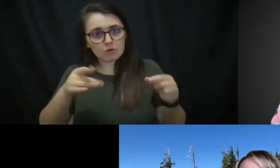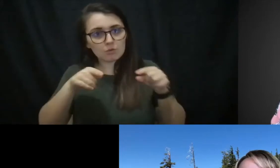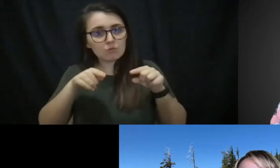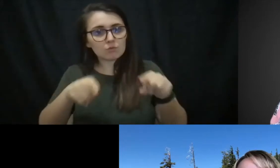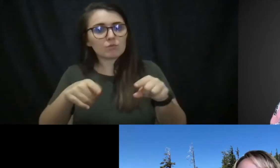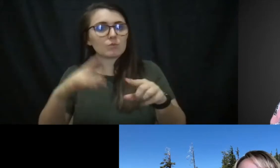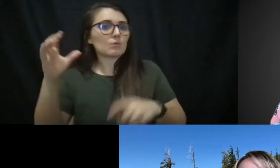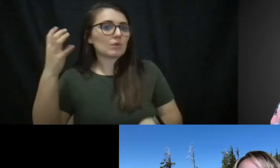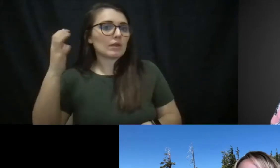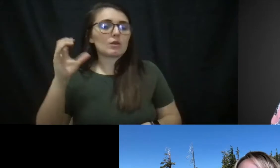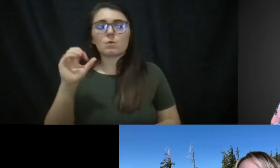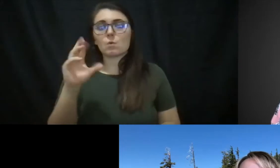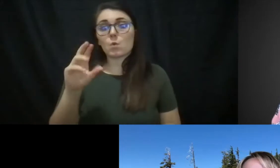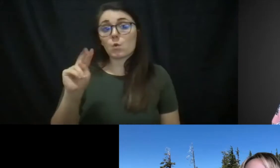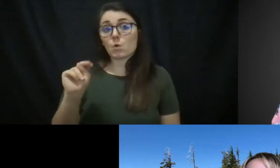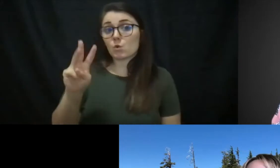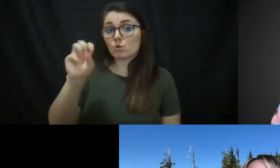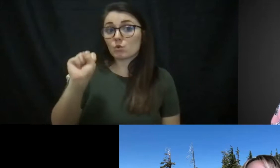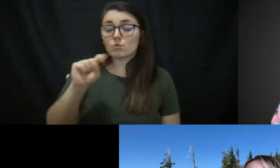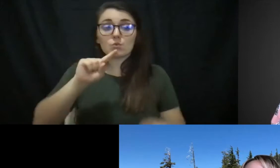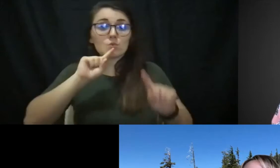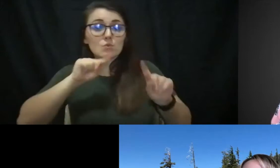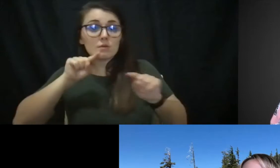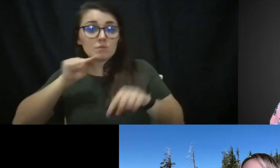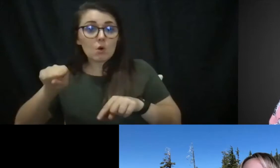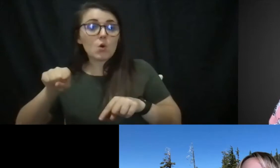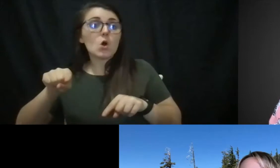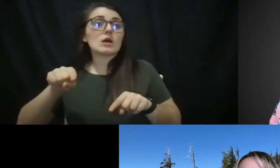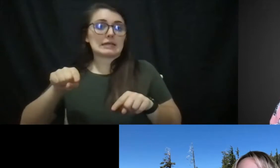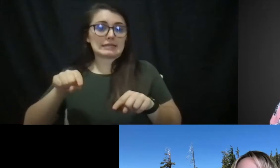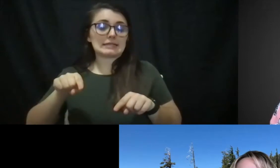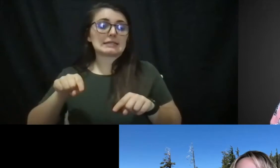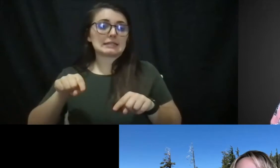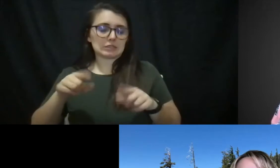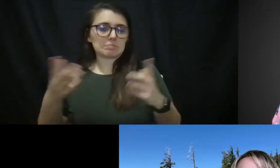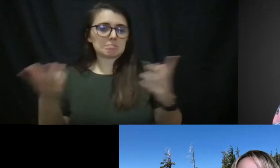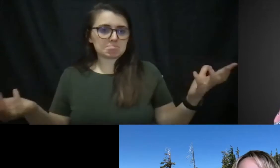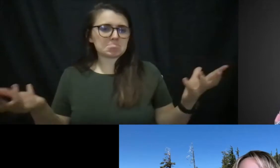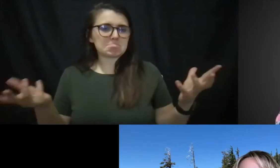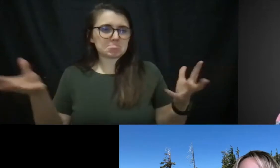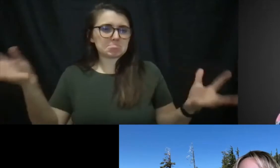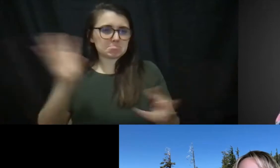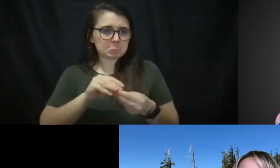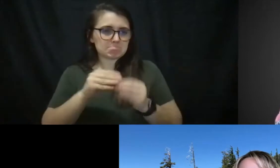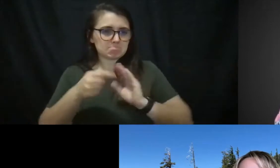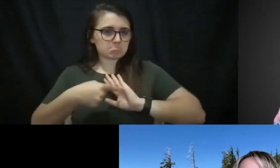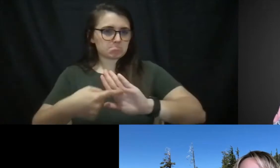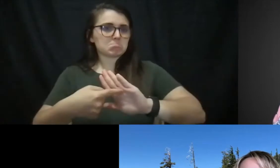of news reports from our various reporters and things like that.